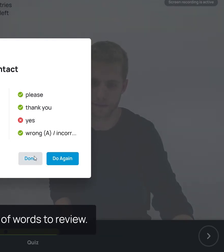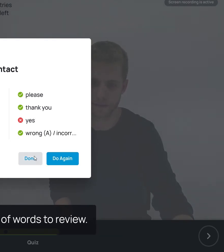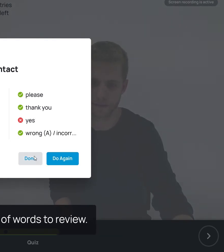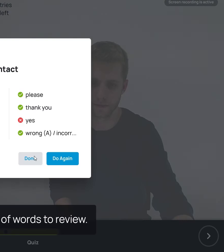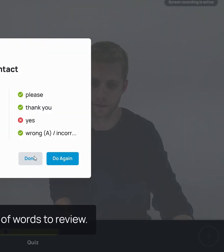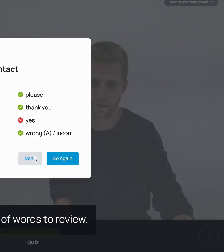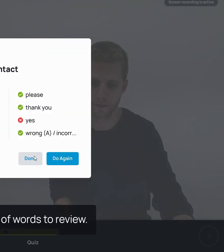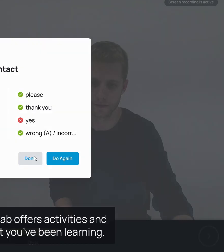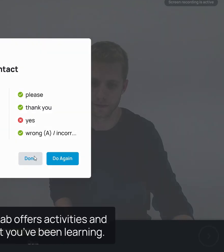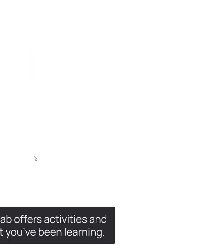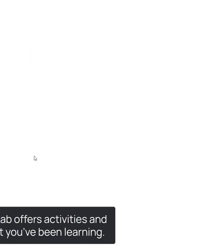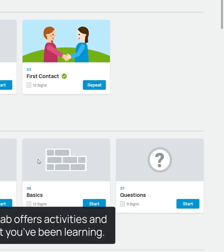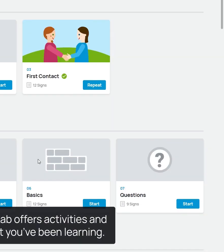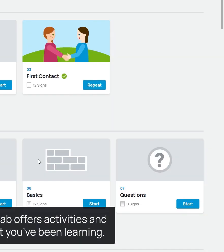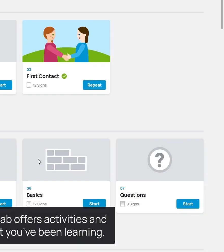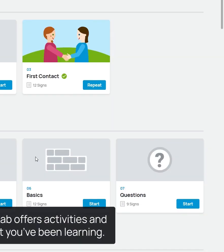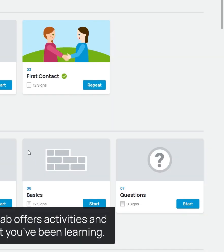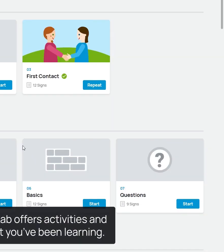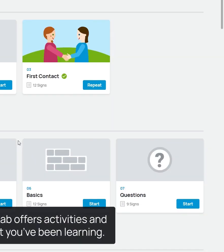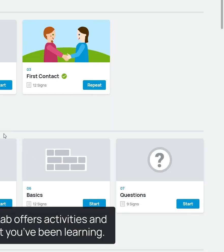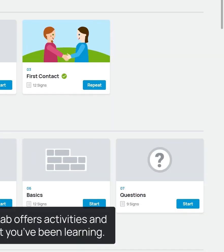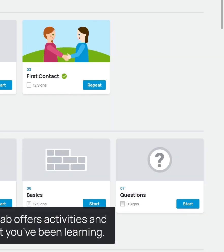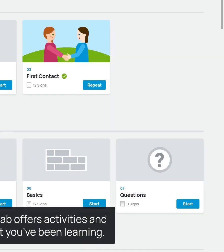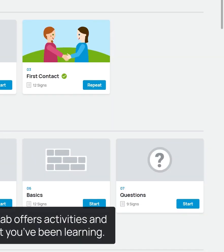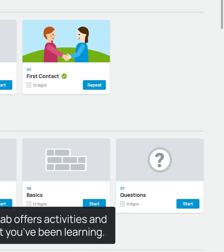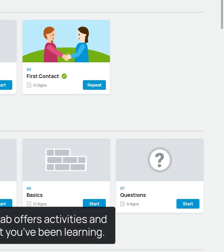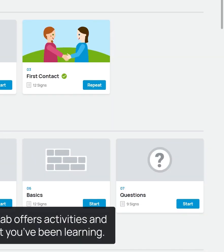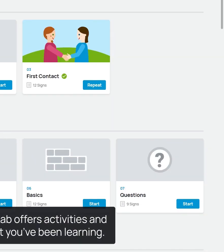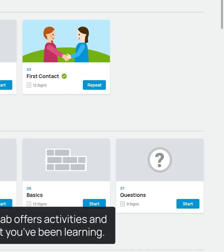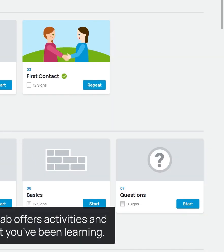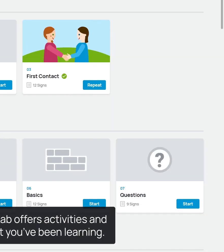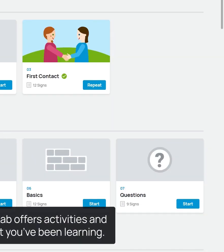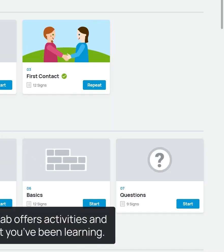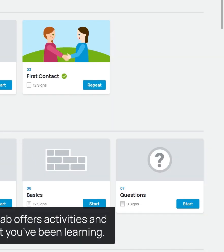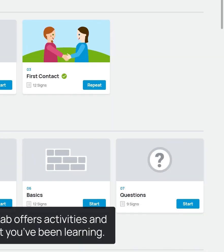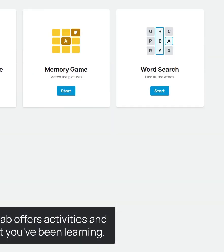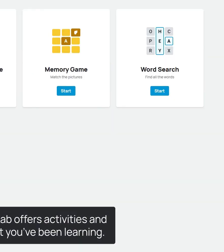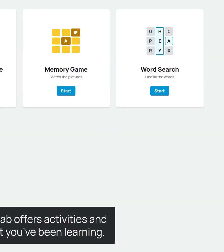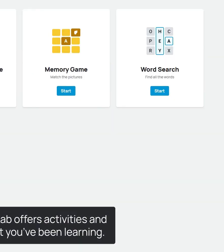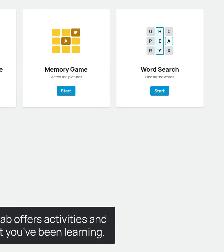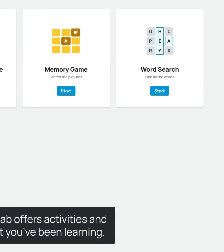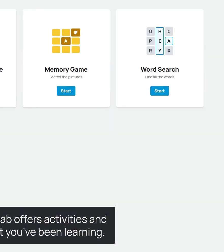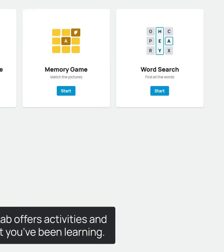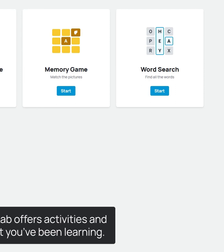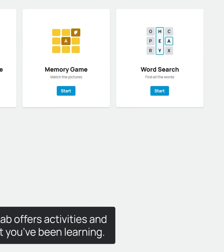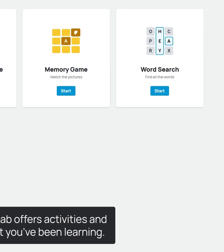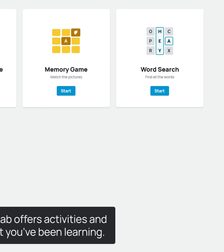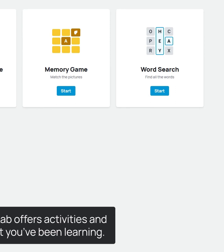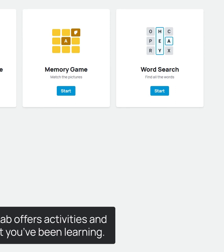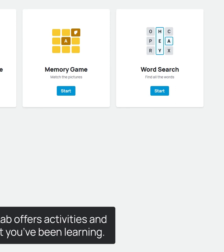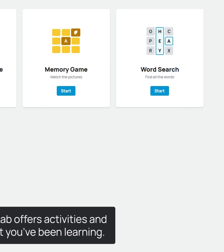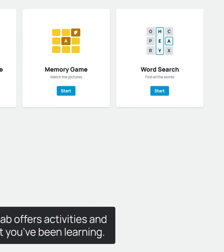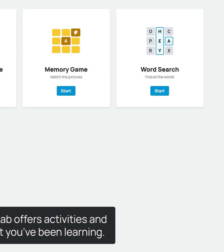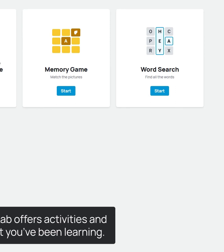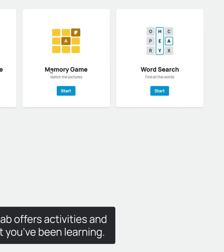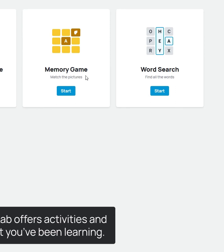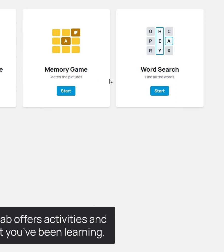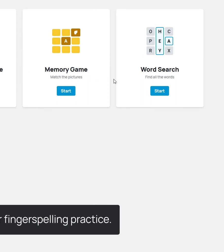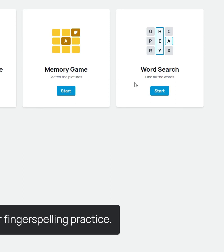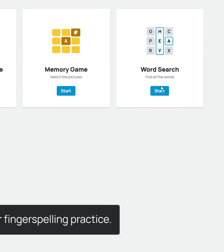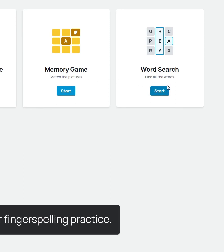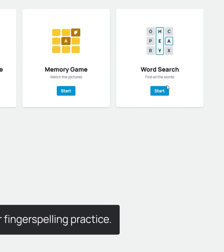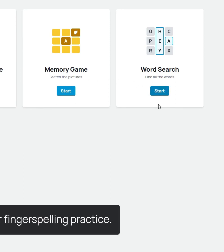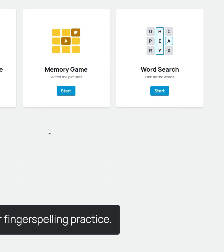of words to review. Aside from the lessons, SignAll Lab offers activities and games to help you practice what you've been